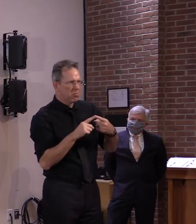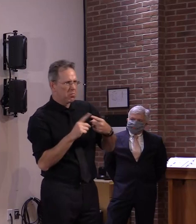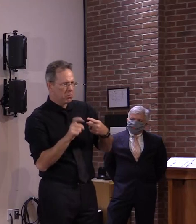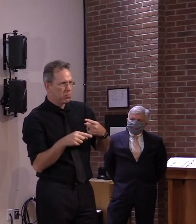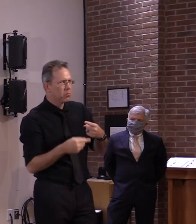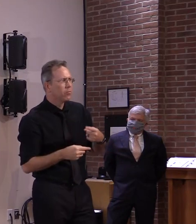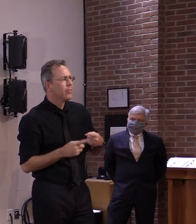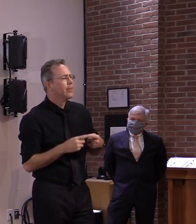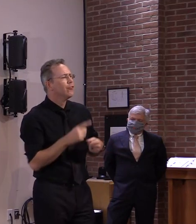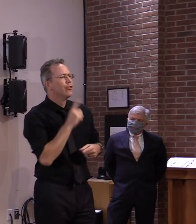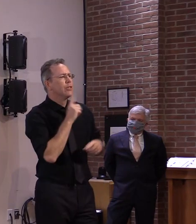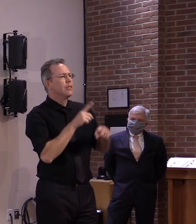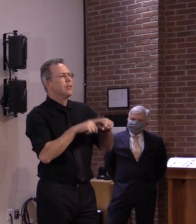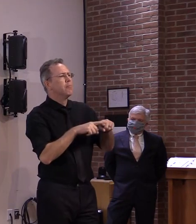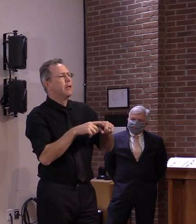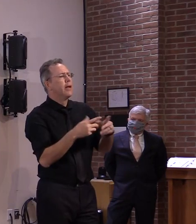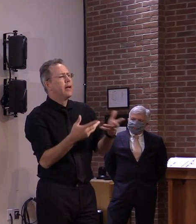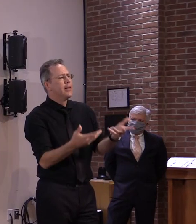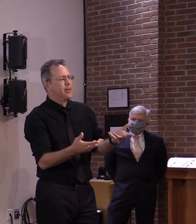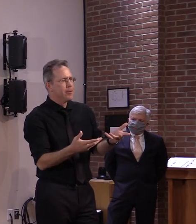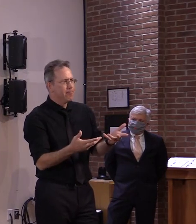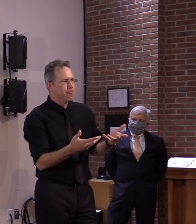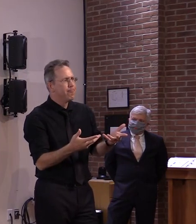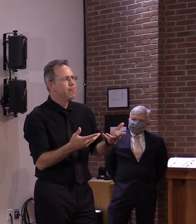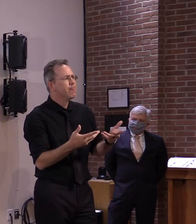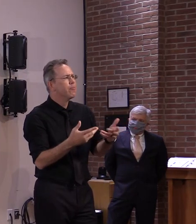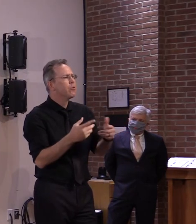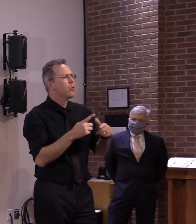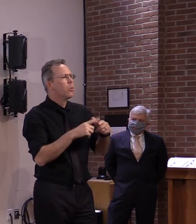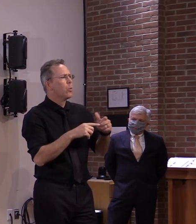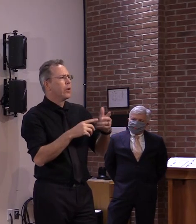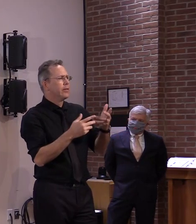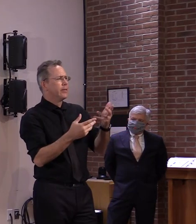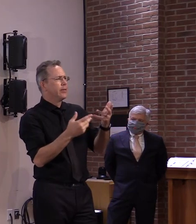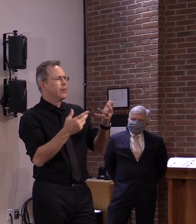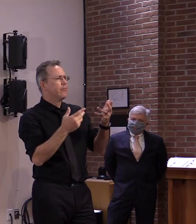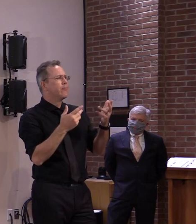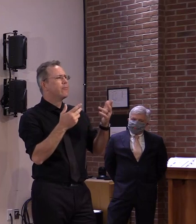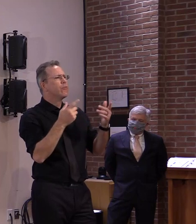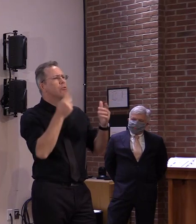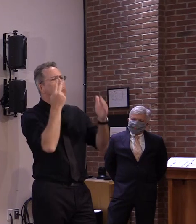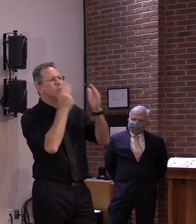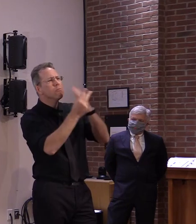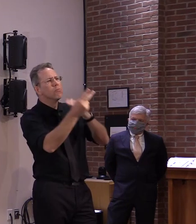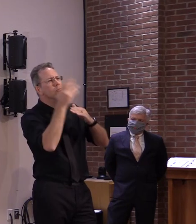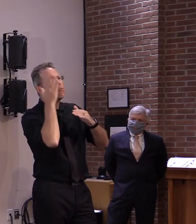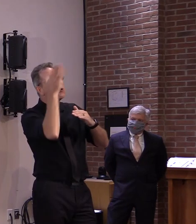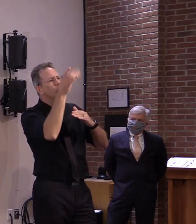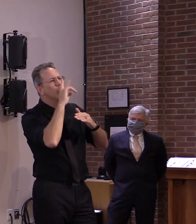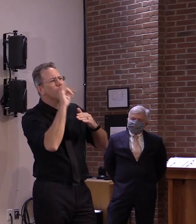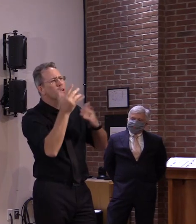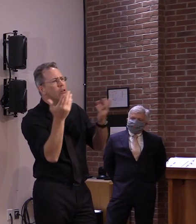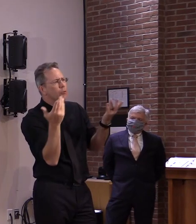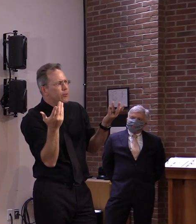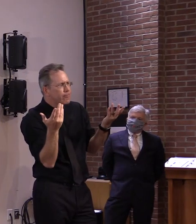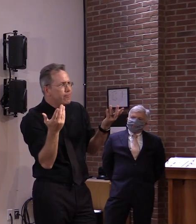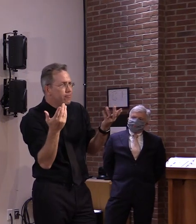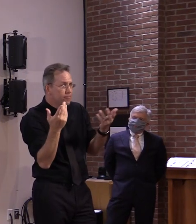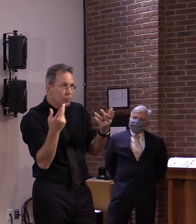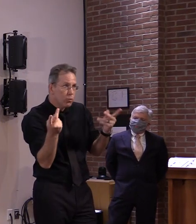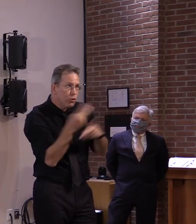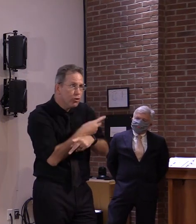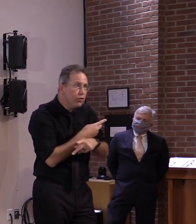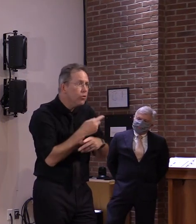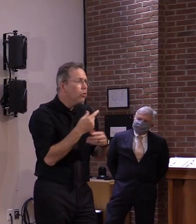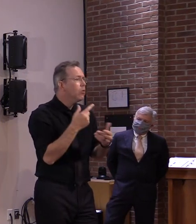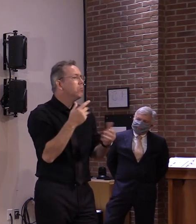depend on what foreseeable future might mean. Certainly during these times we're seeing the case growths, the case counts